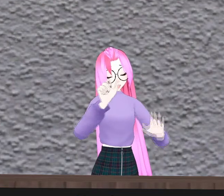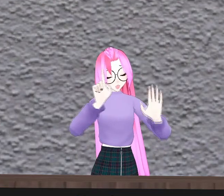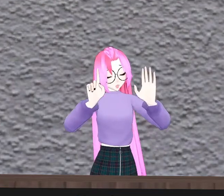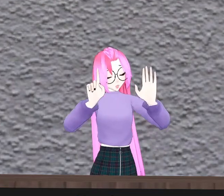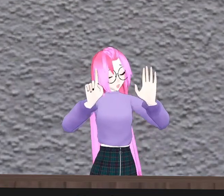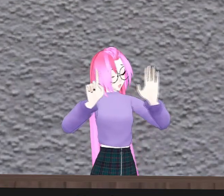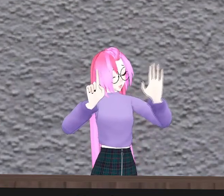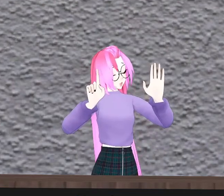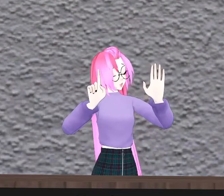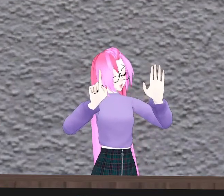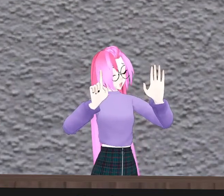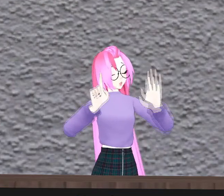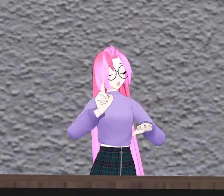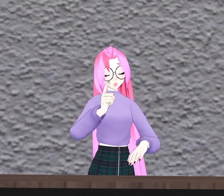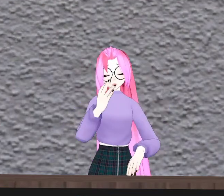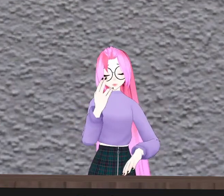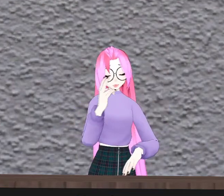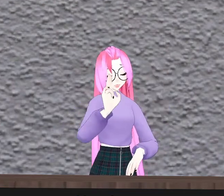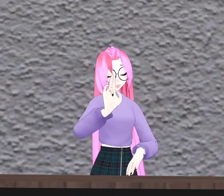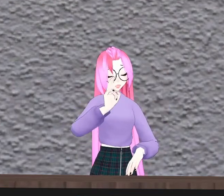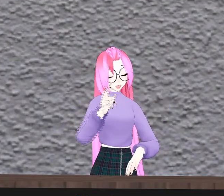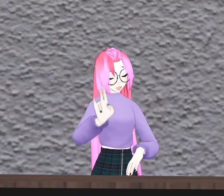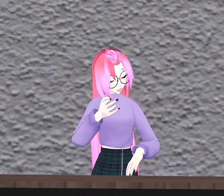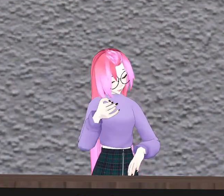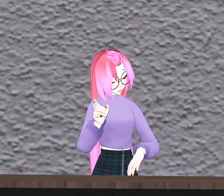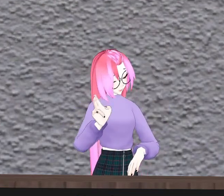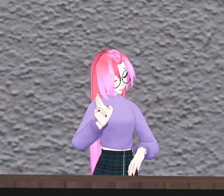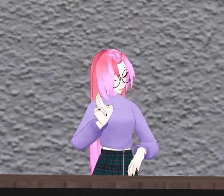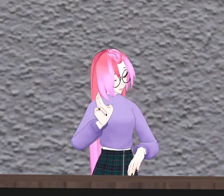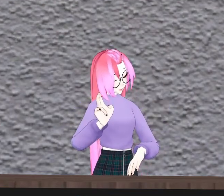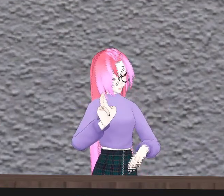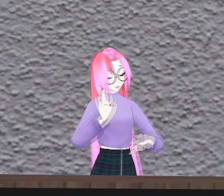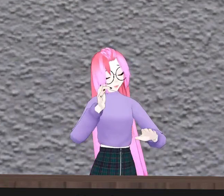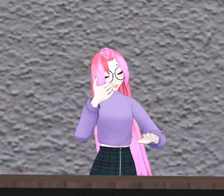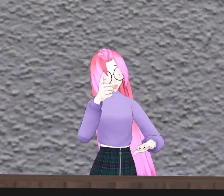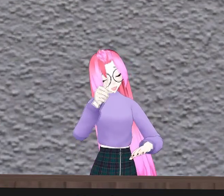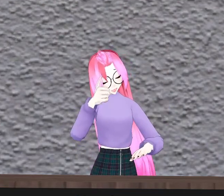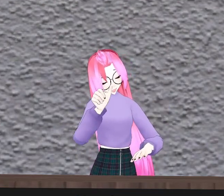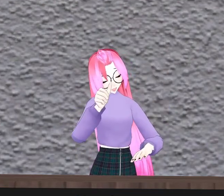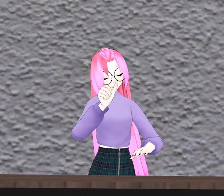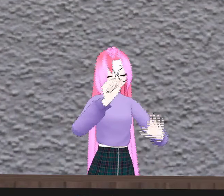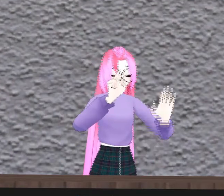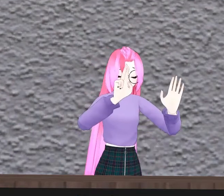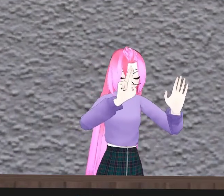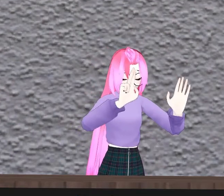users. Yeah? 17 for non-index users. 10.